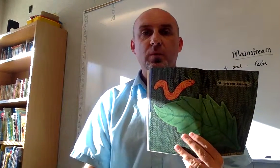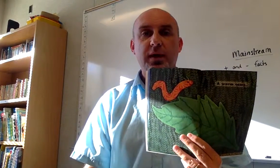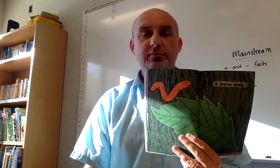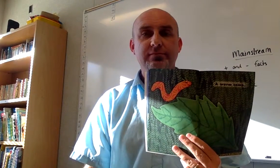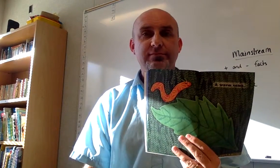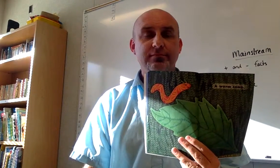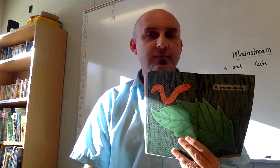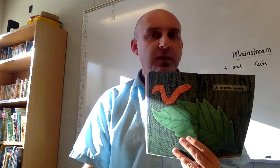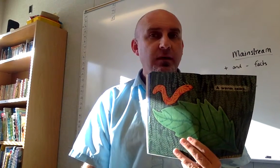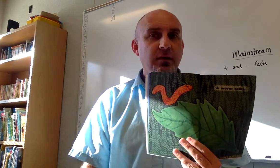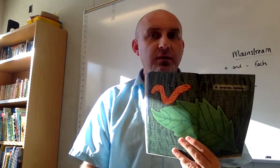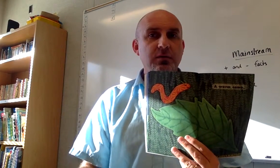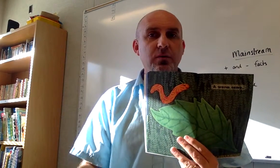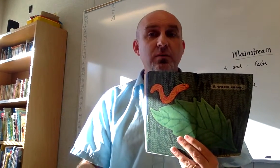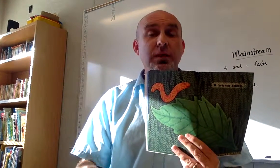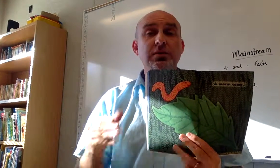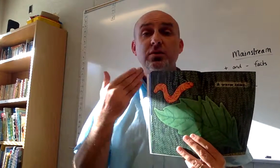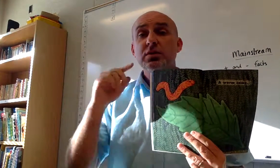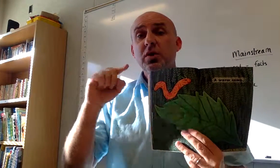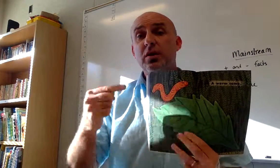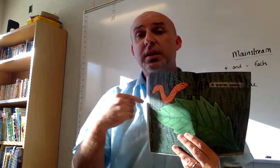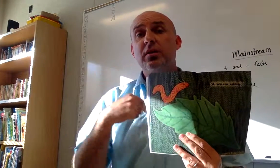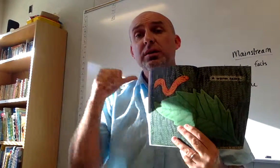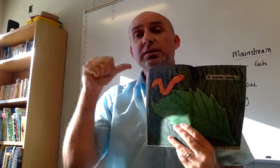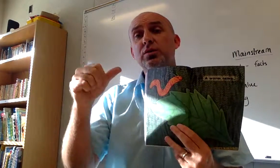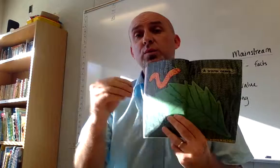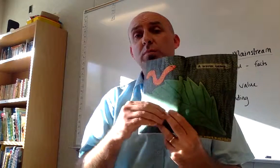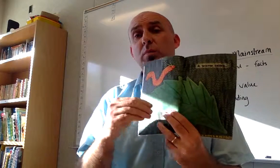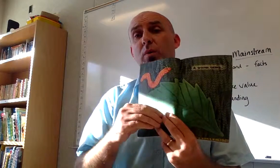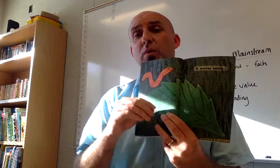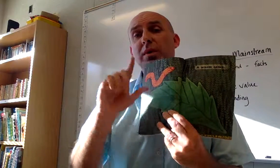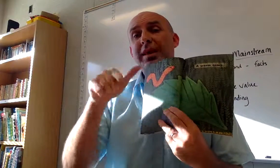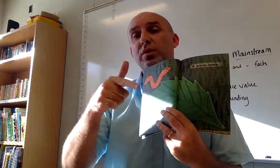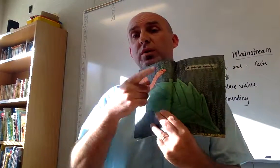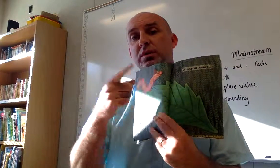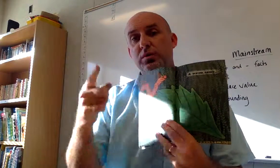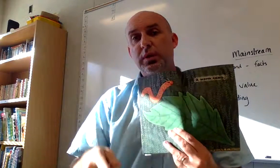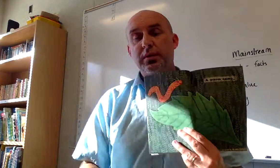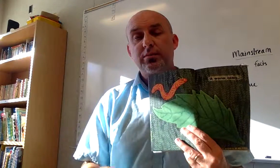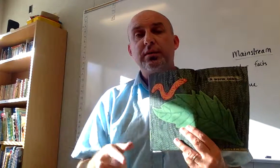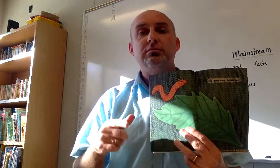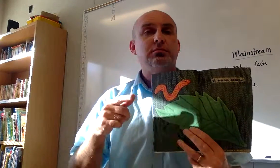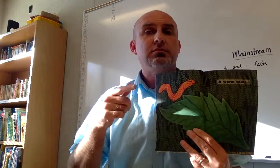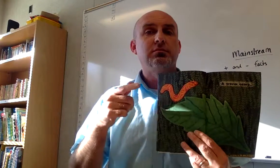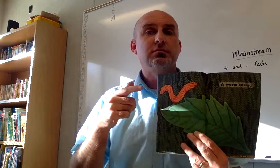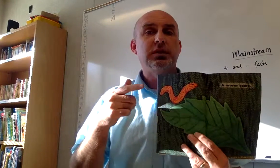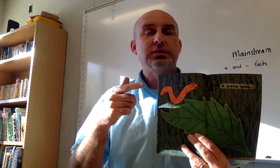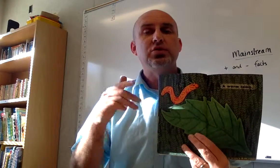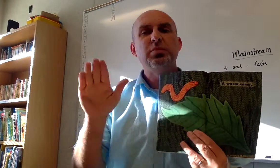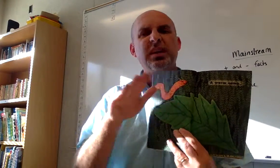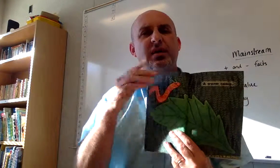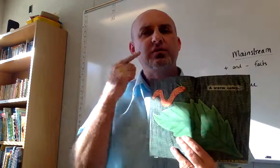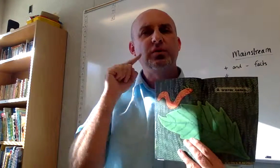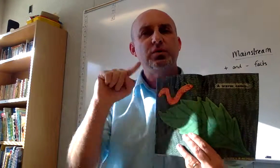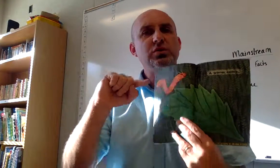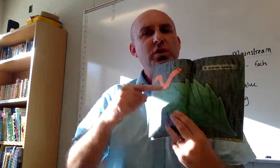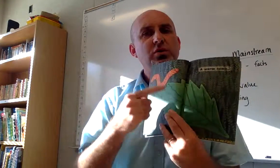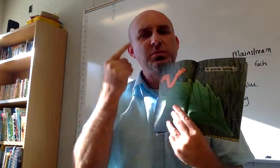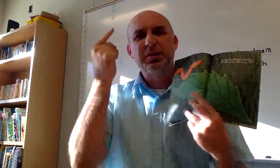okay? So that's a good start, and I'll continue with more later in this week, but that should be enough for you to start to be